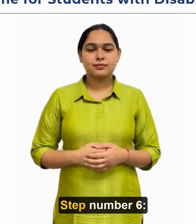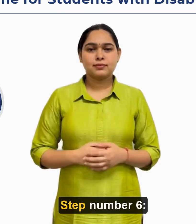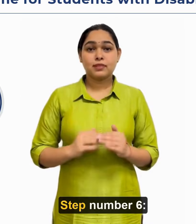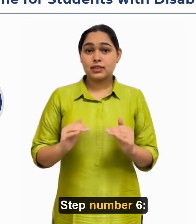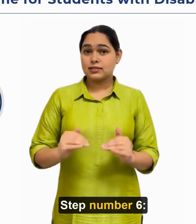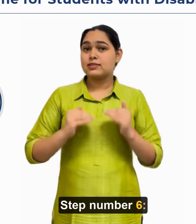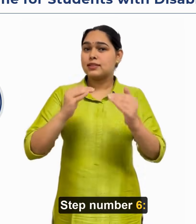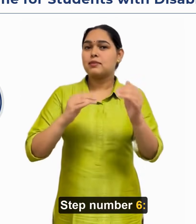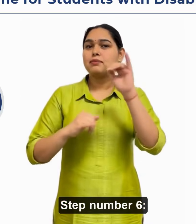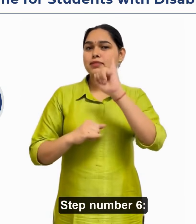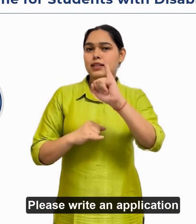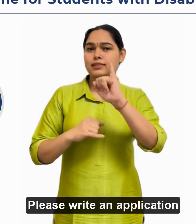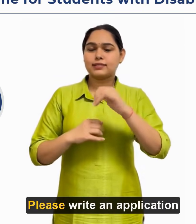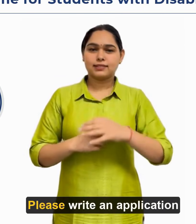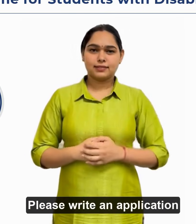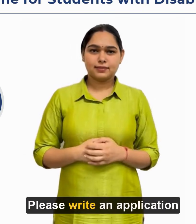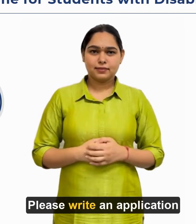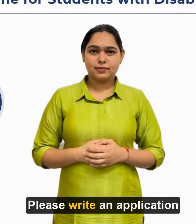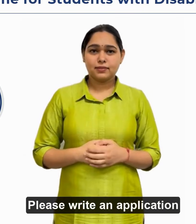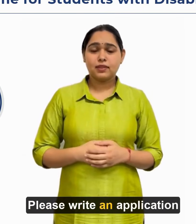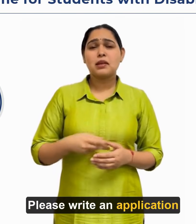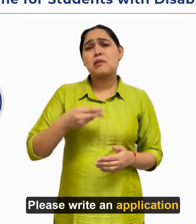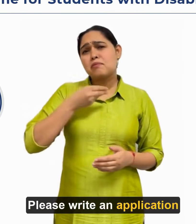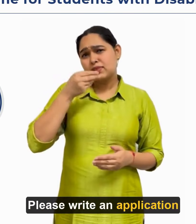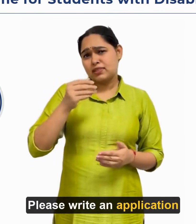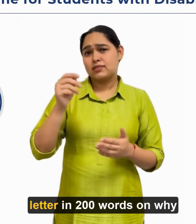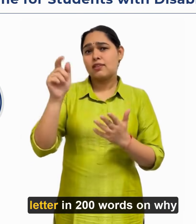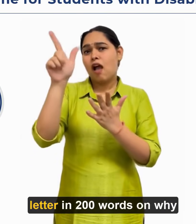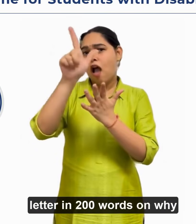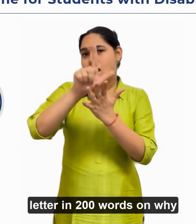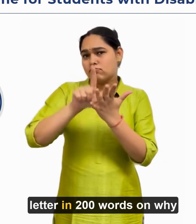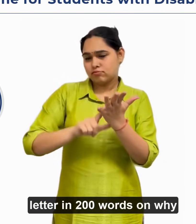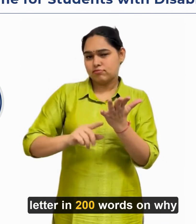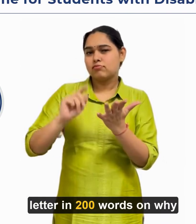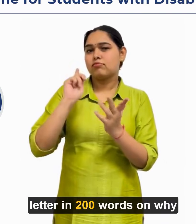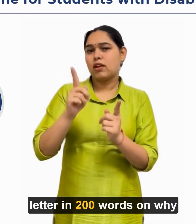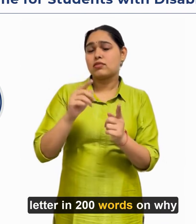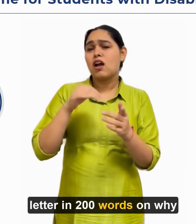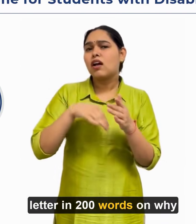Step number 6. Please write an application letter in 200 words